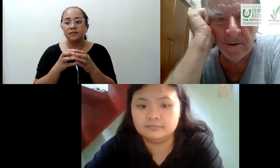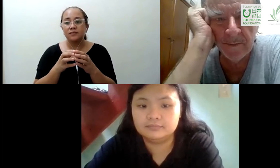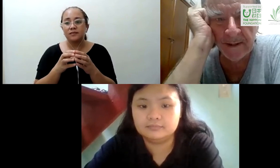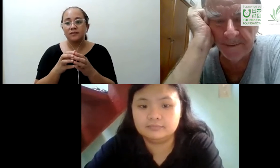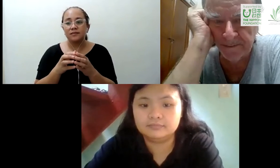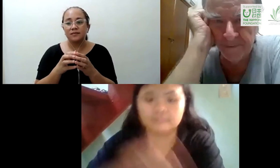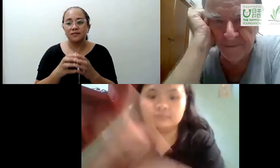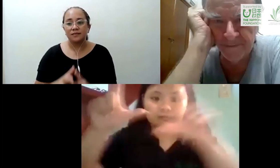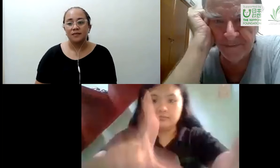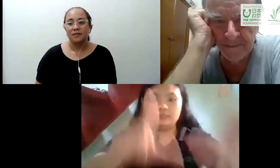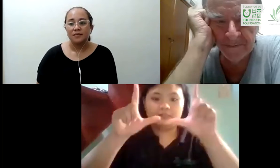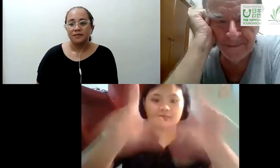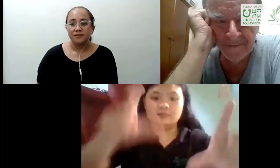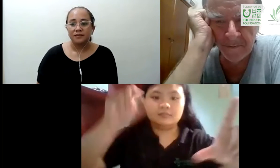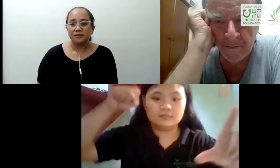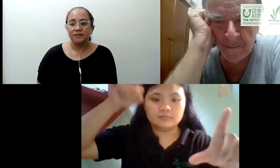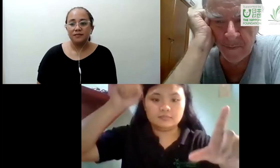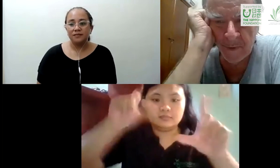Shaq's group back.